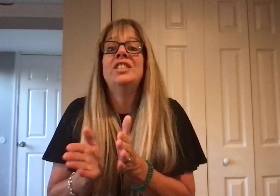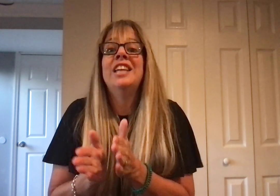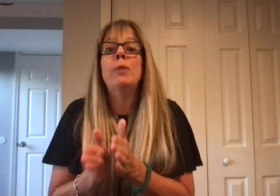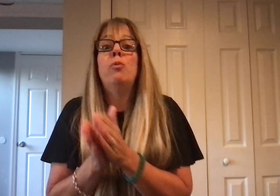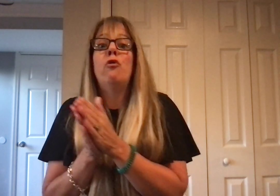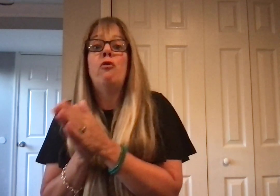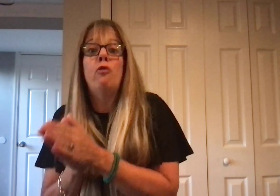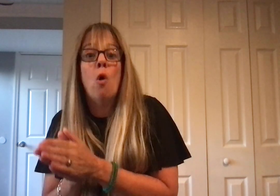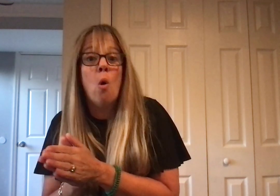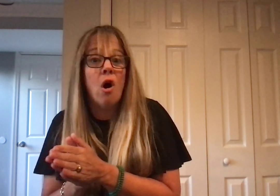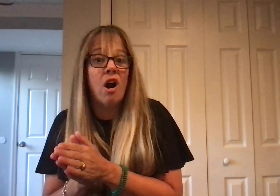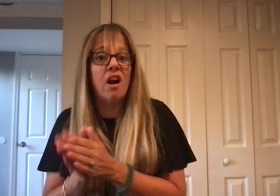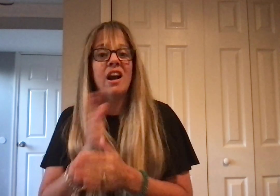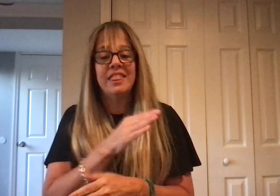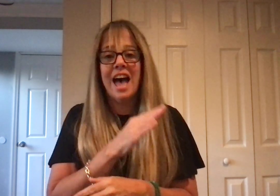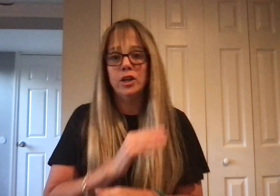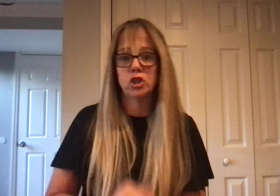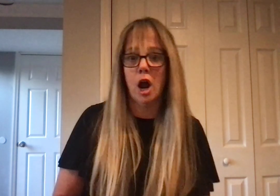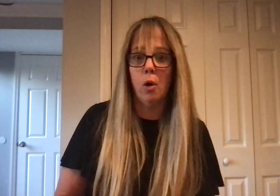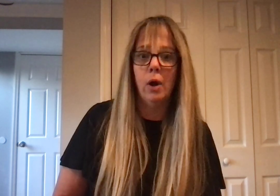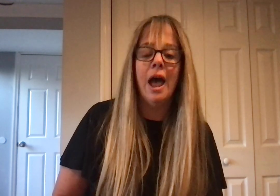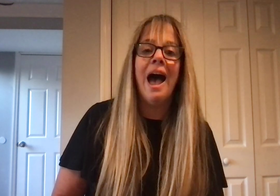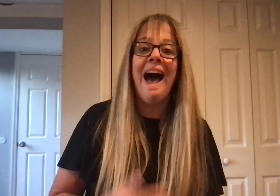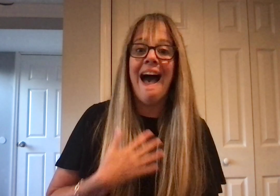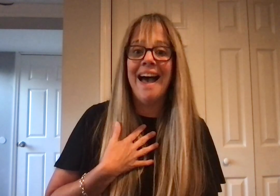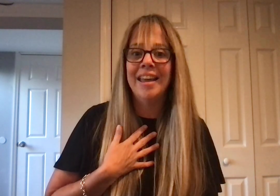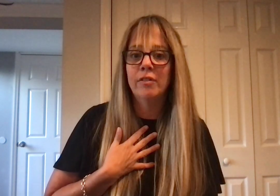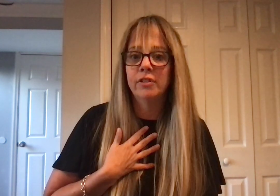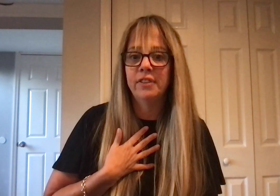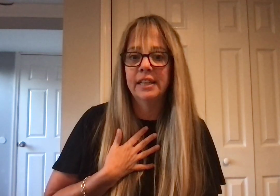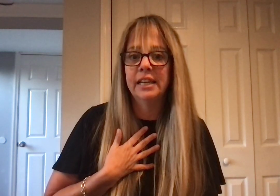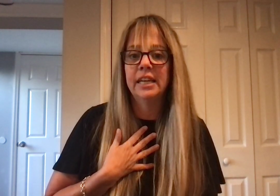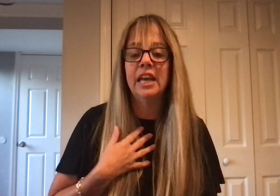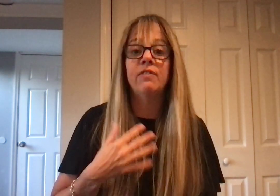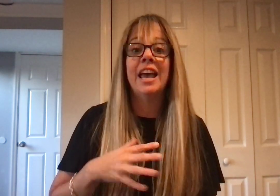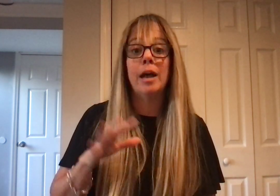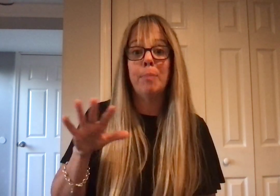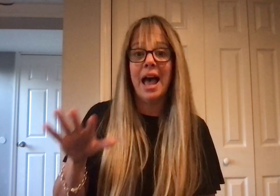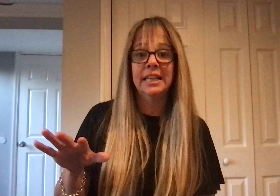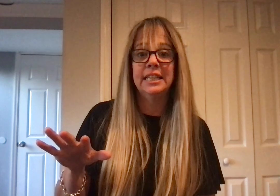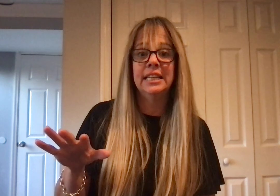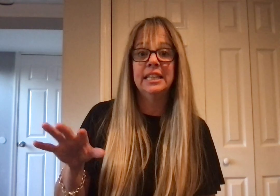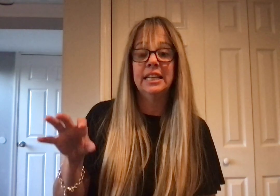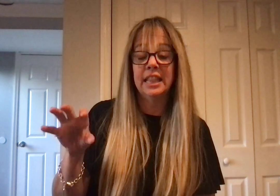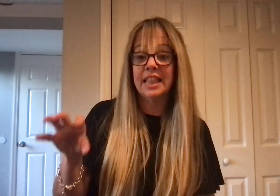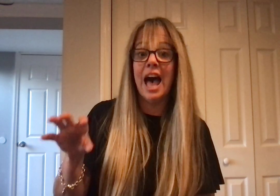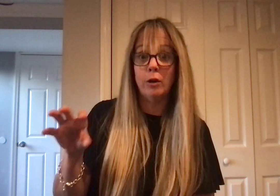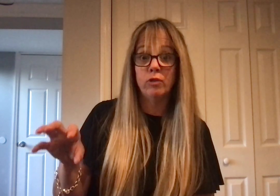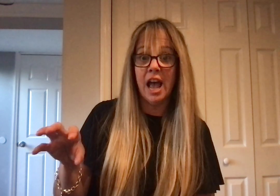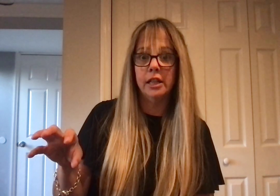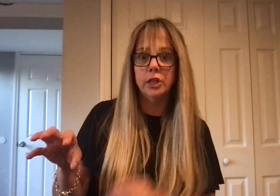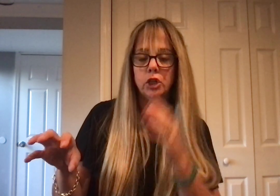done before that show. I have a feeling if they had piloted that reality